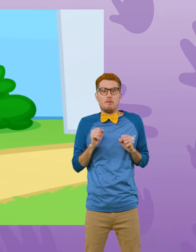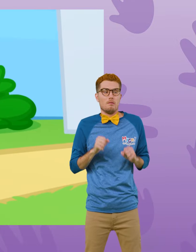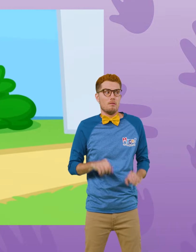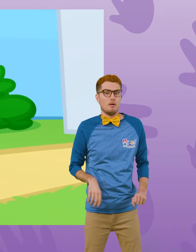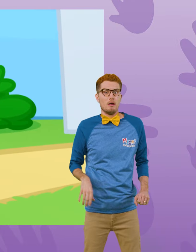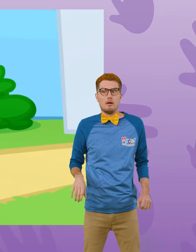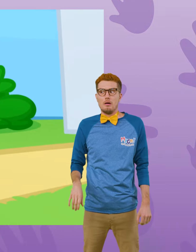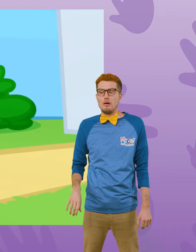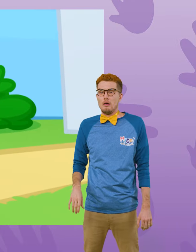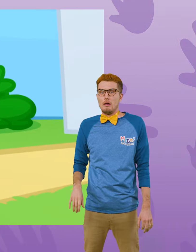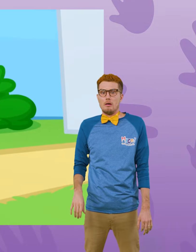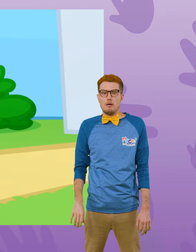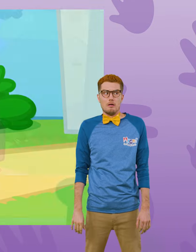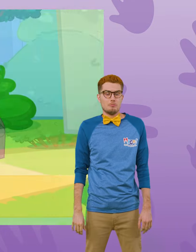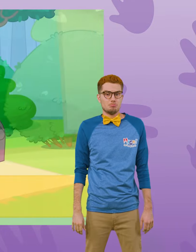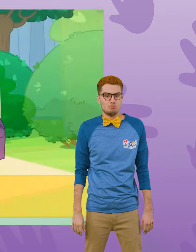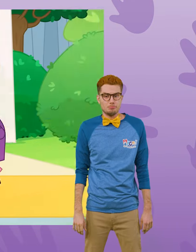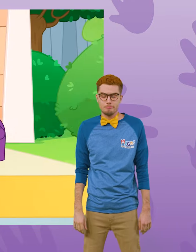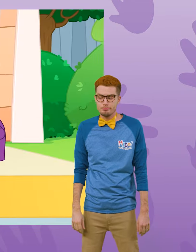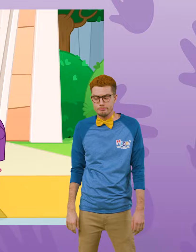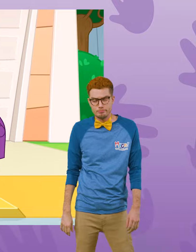Morphle, sorry.